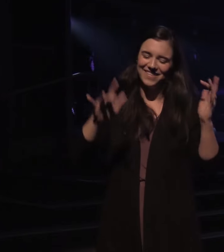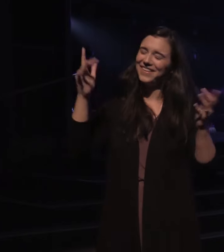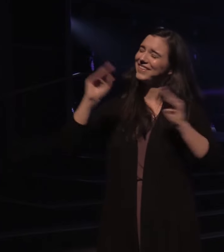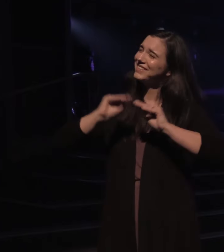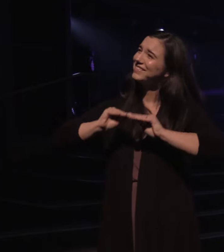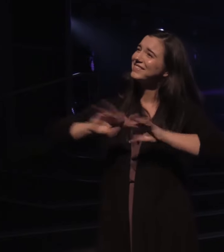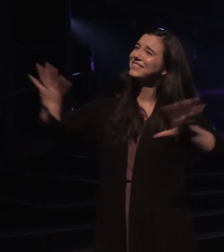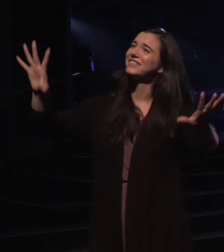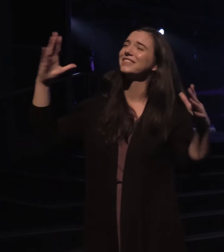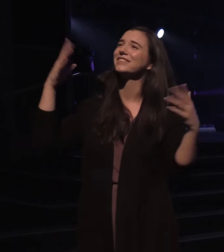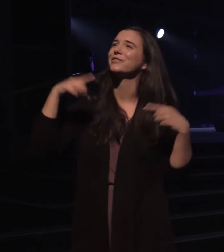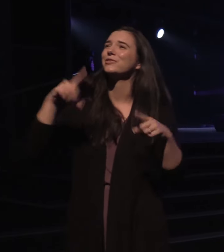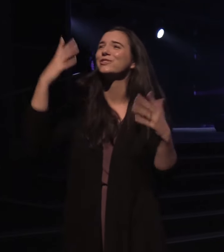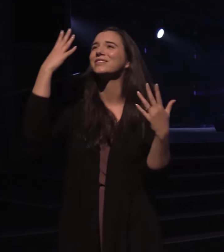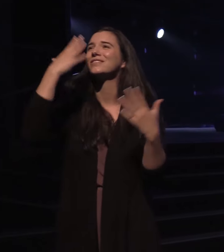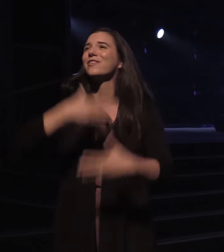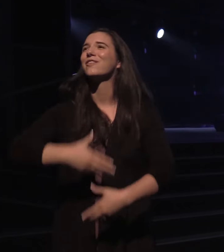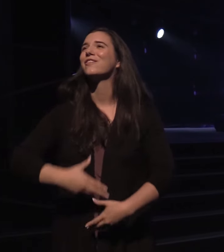shines in the